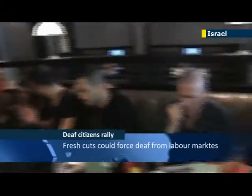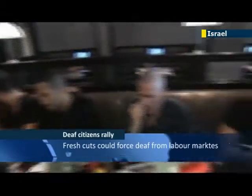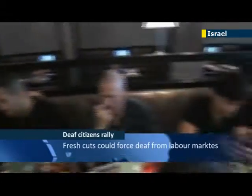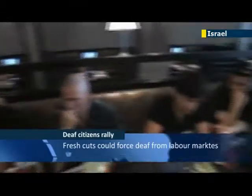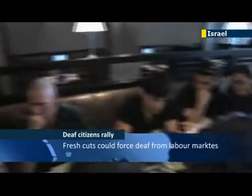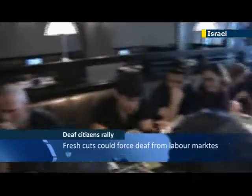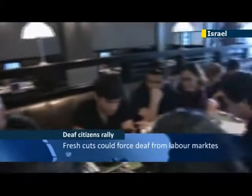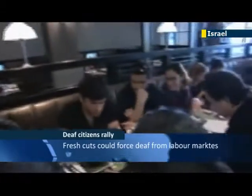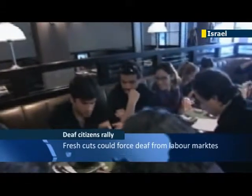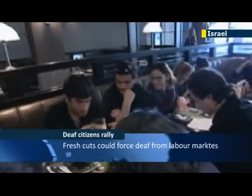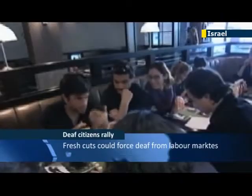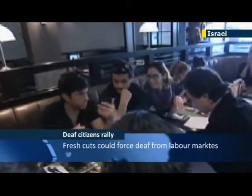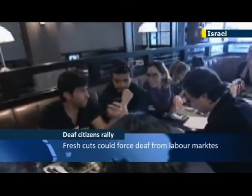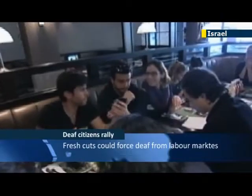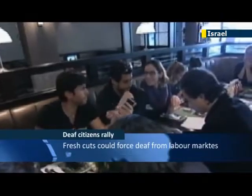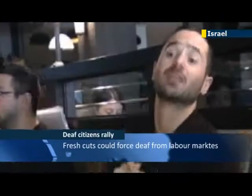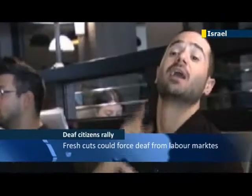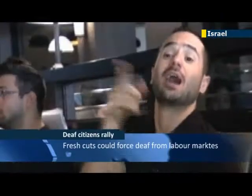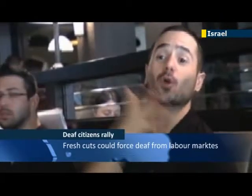Zino said that without interpreters, deaf people would be